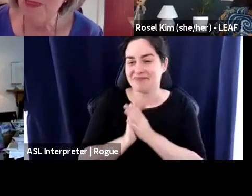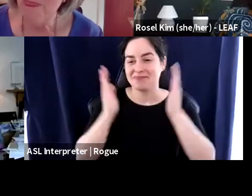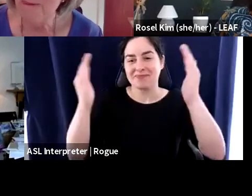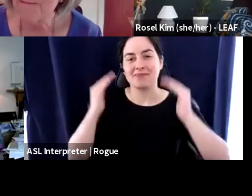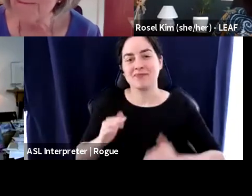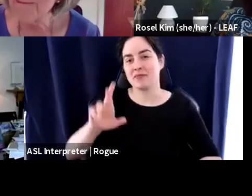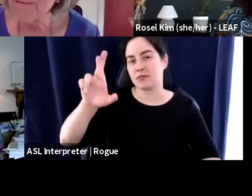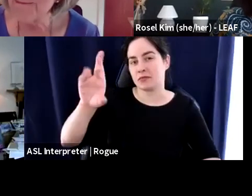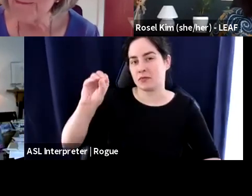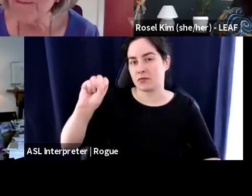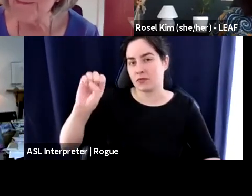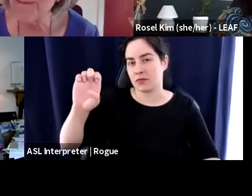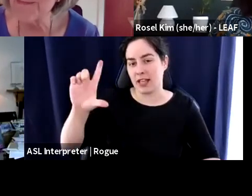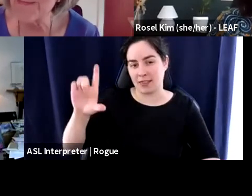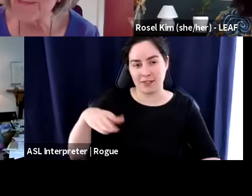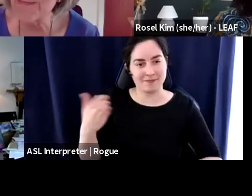Roselle.